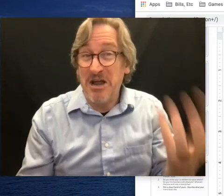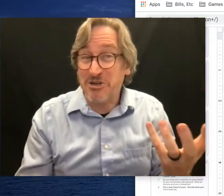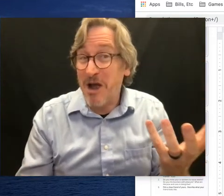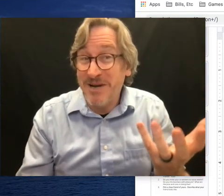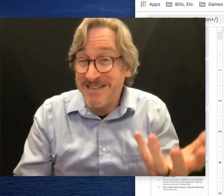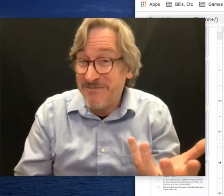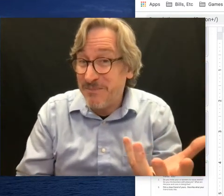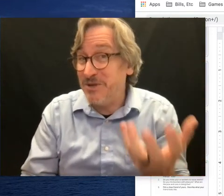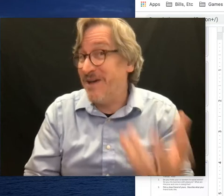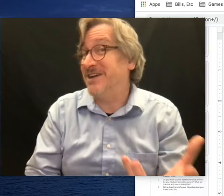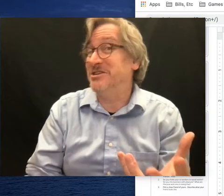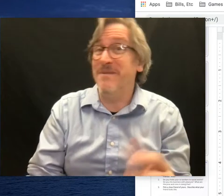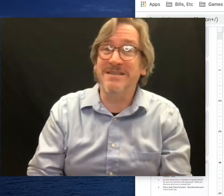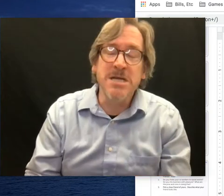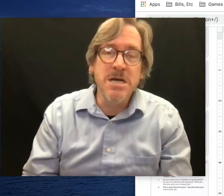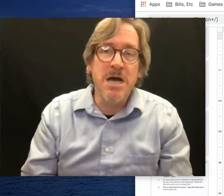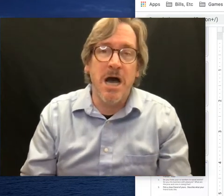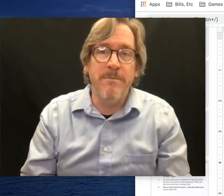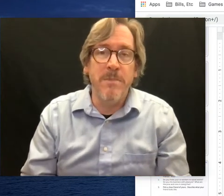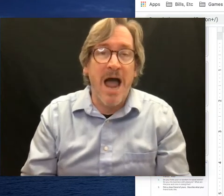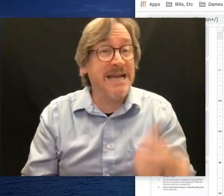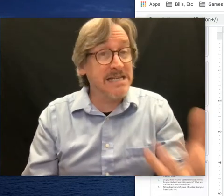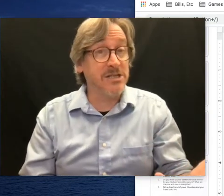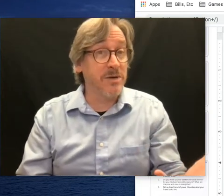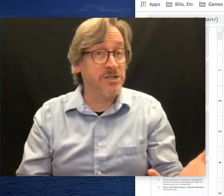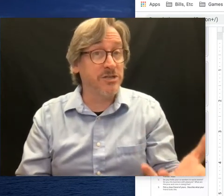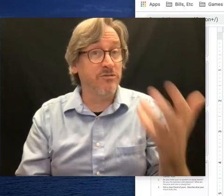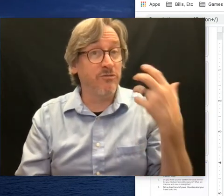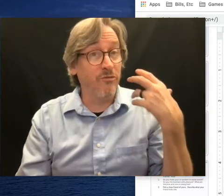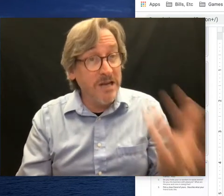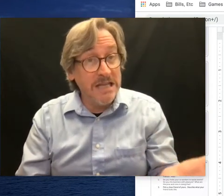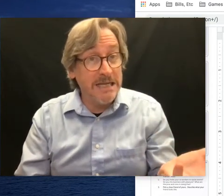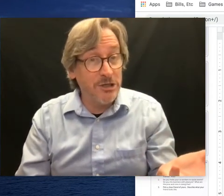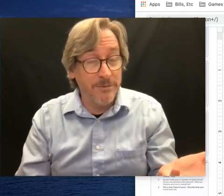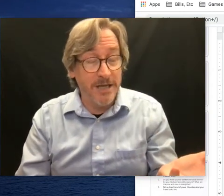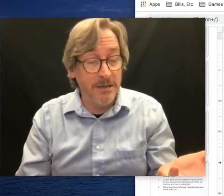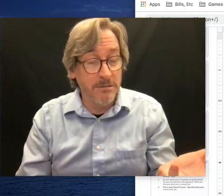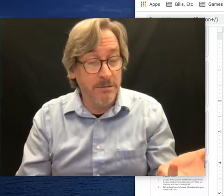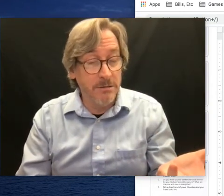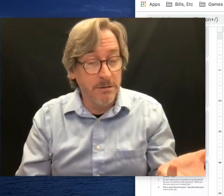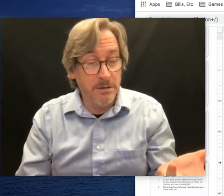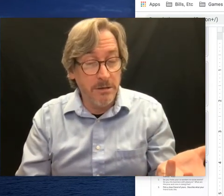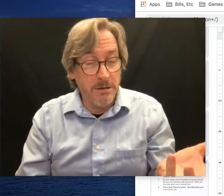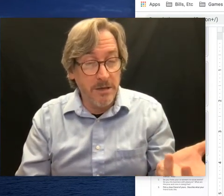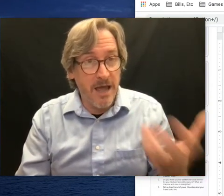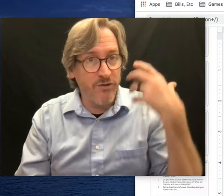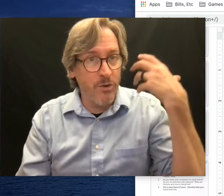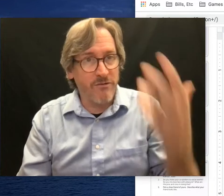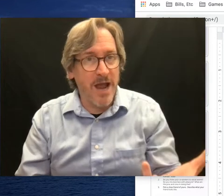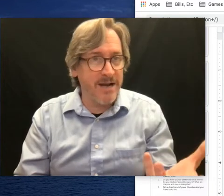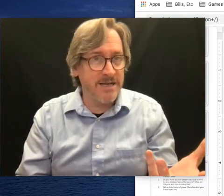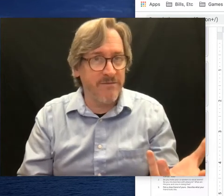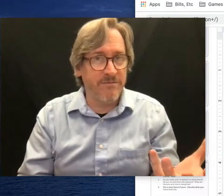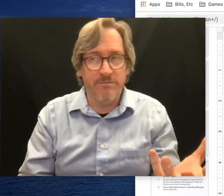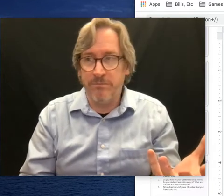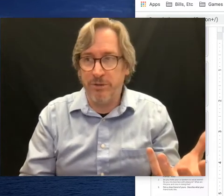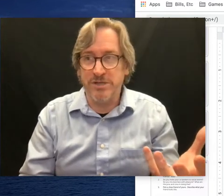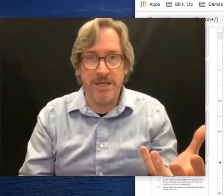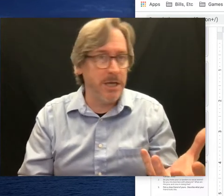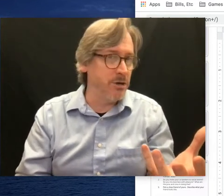I'm not sure how many deaf people you've actually met. I guess the question really should be, have you ever had a